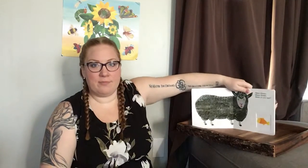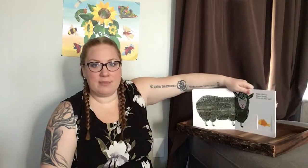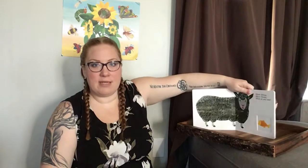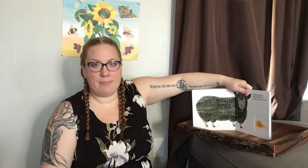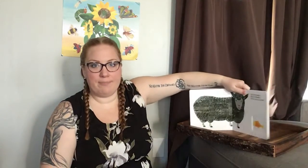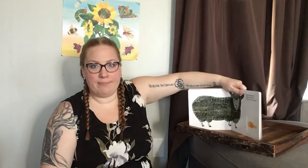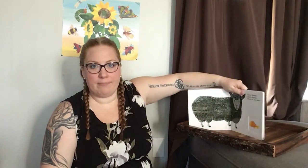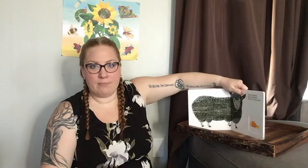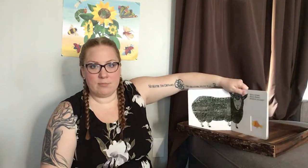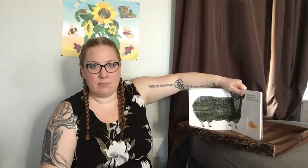See him?